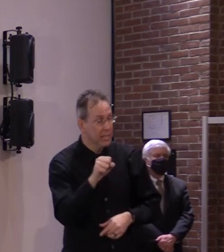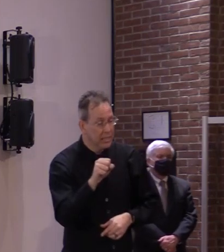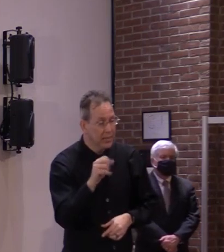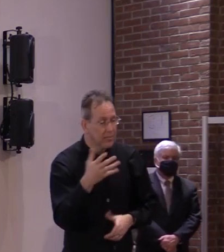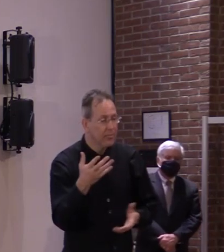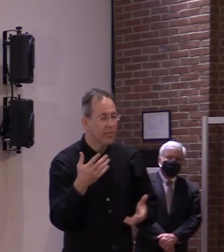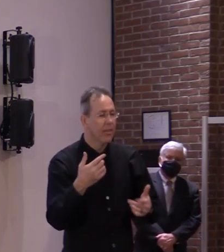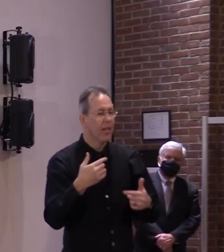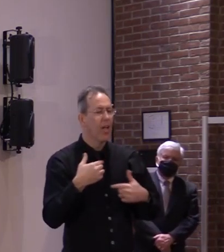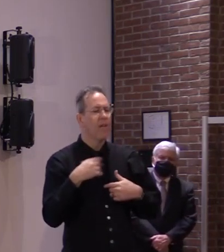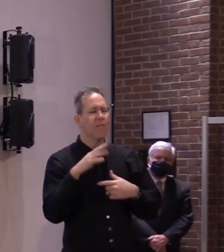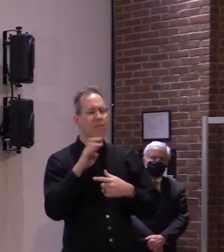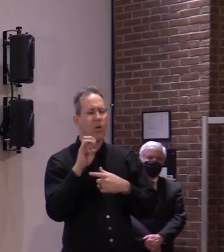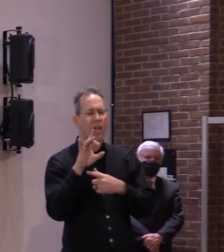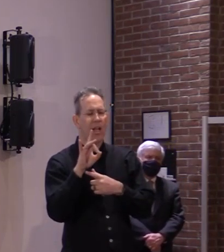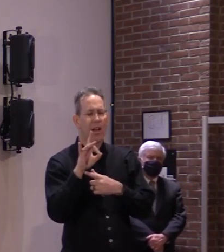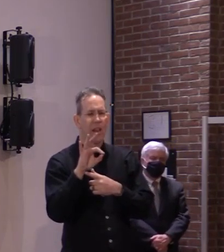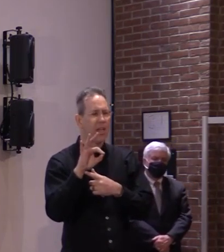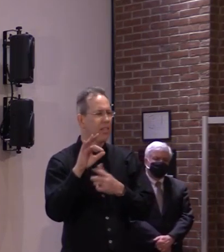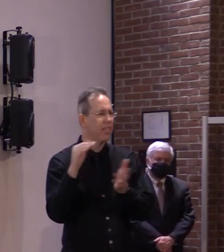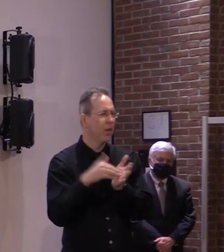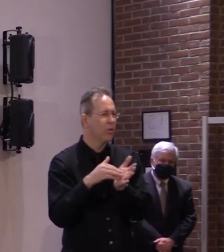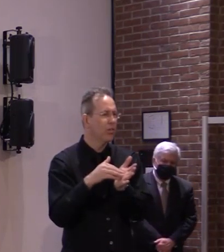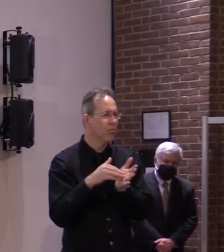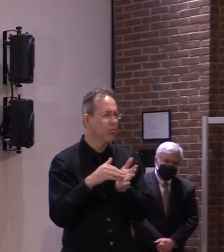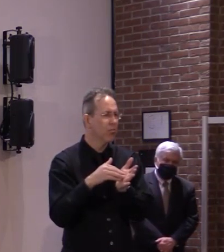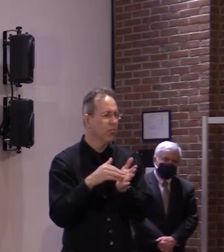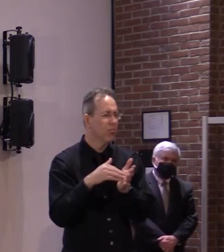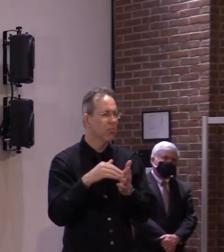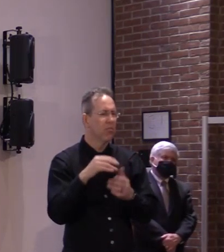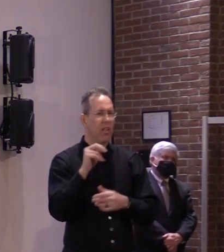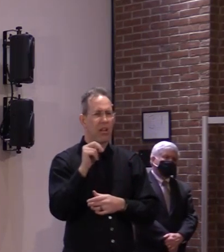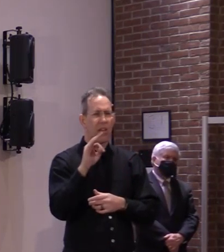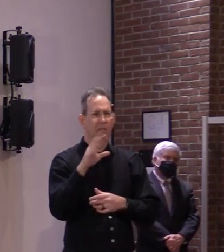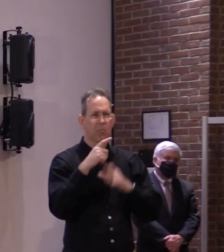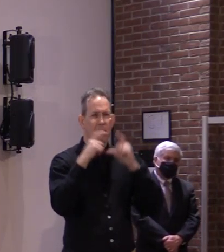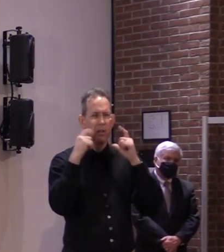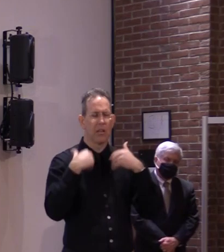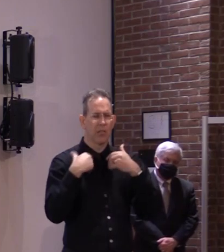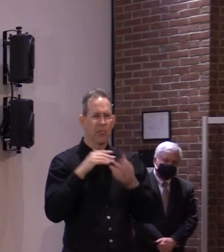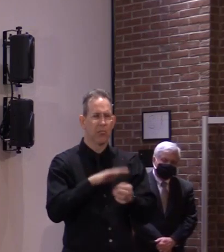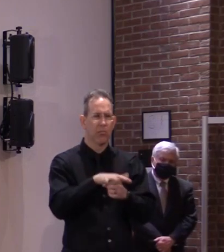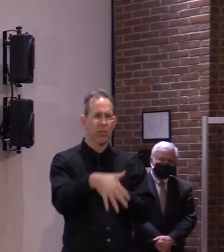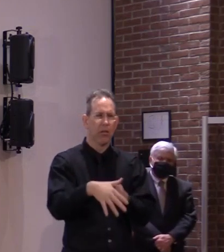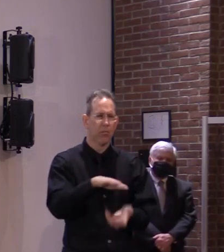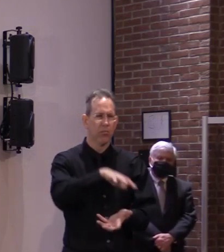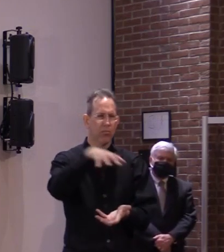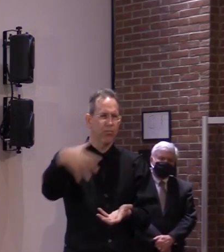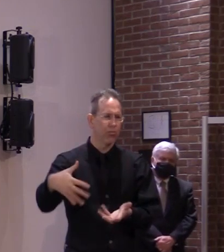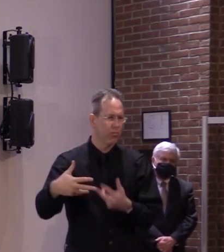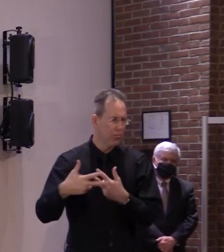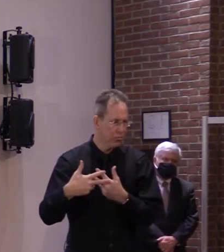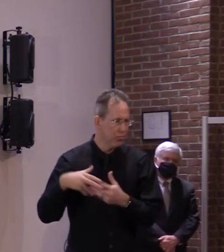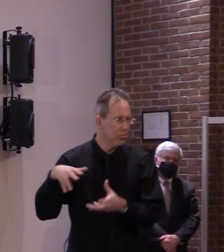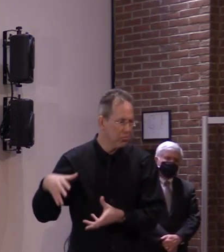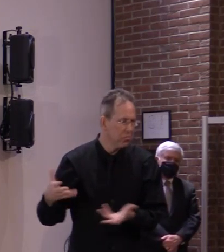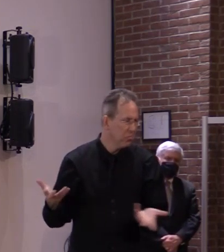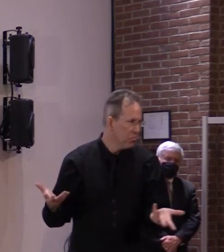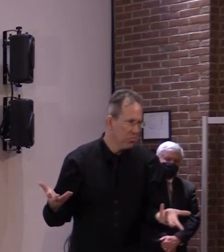489,000 N95 masks in the state's warehouse. Distribution has slowed out of the